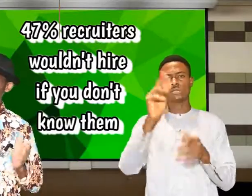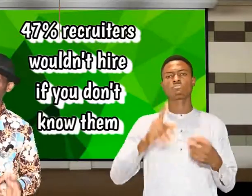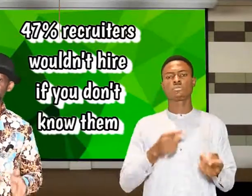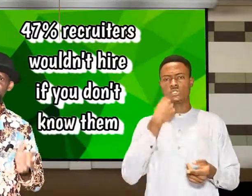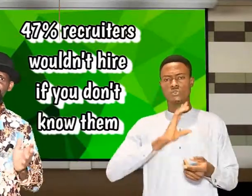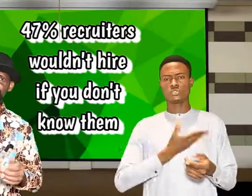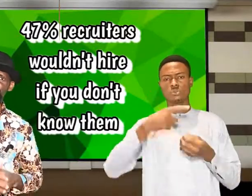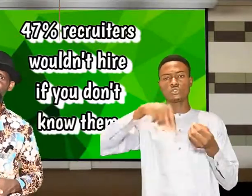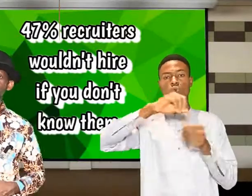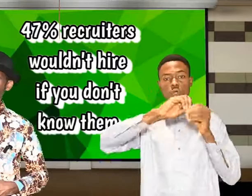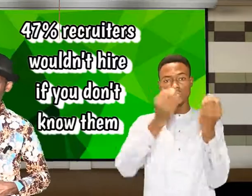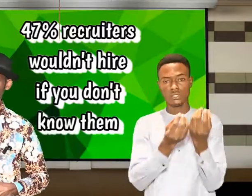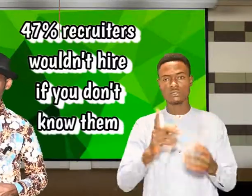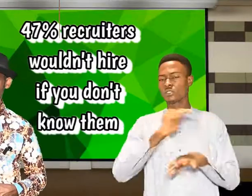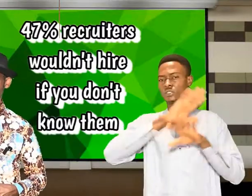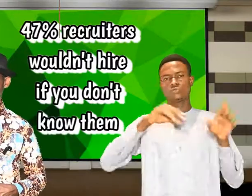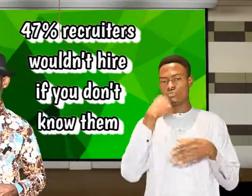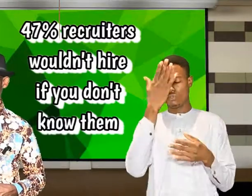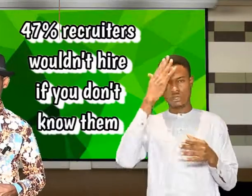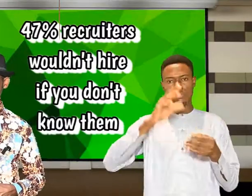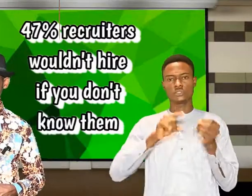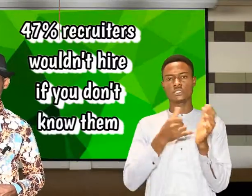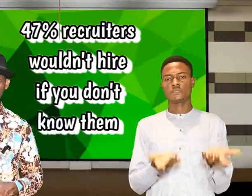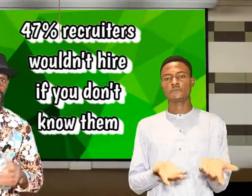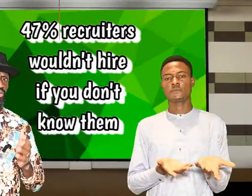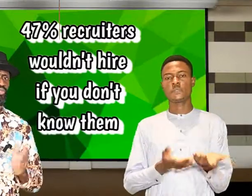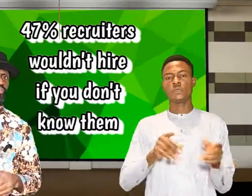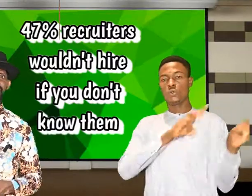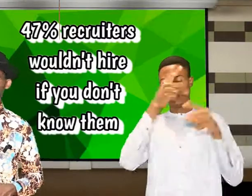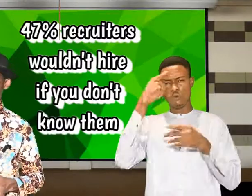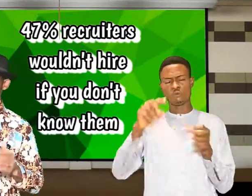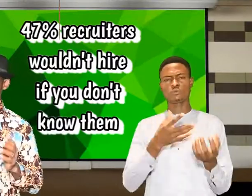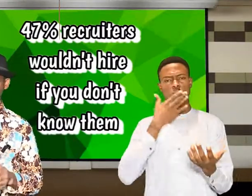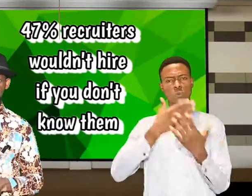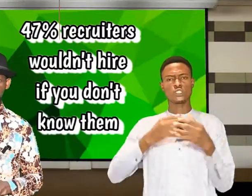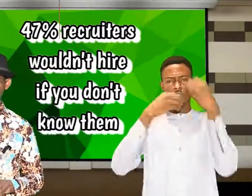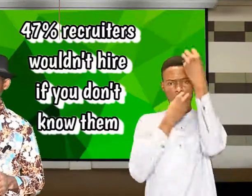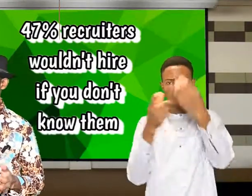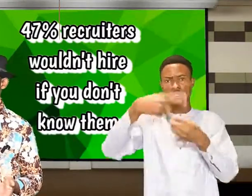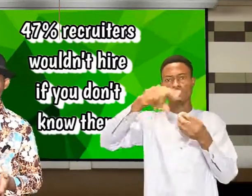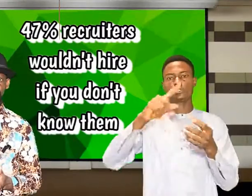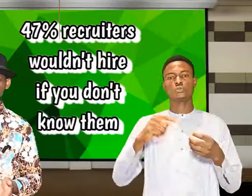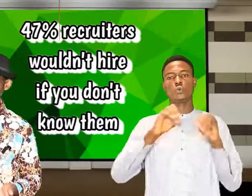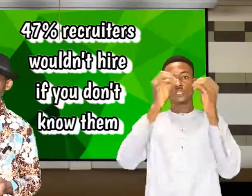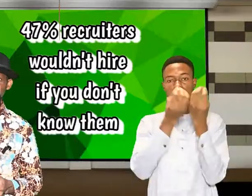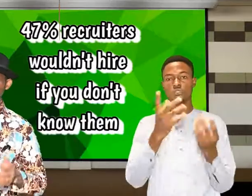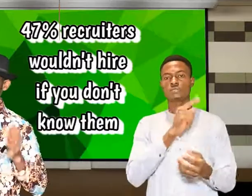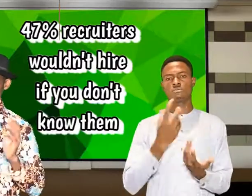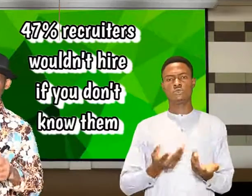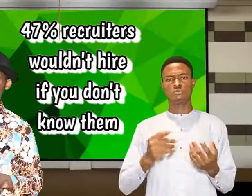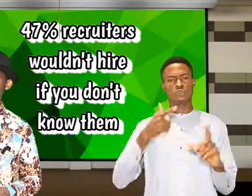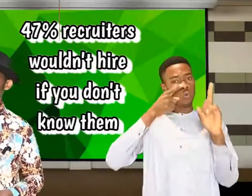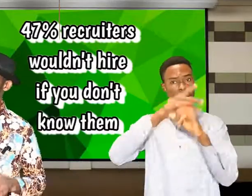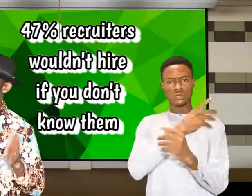of asking somebody to know what they know about this organization. Look for vital corporate information such as the goal, the missions,